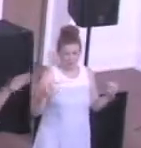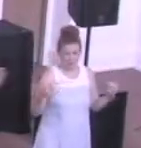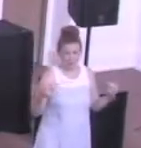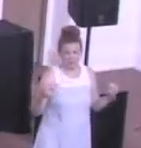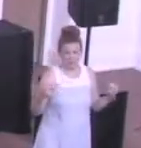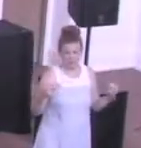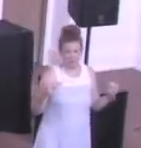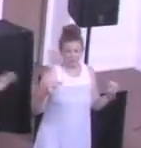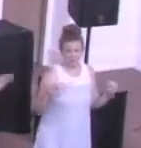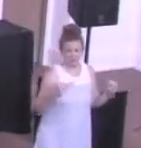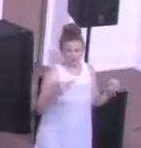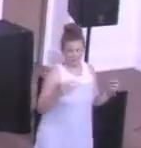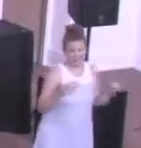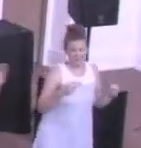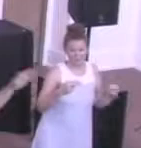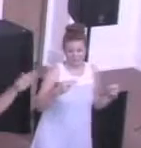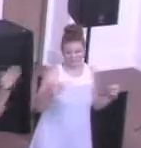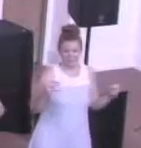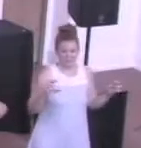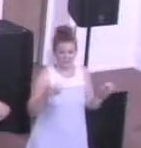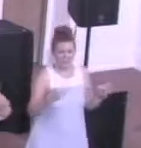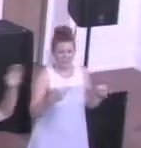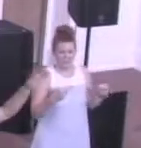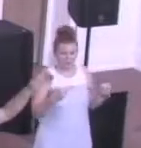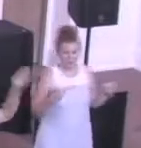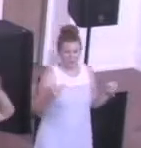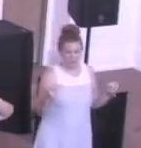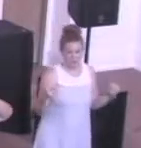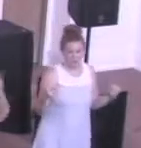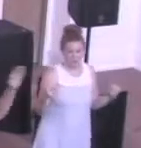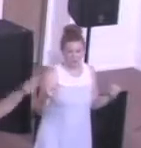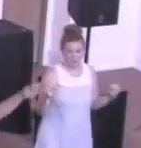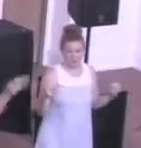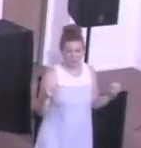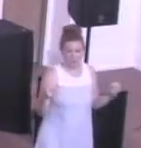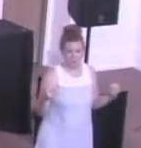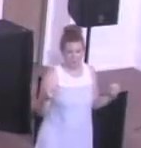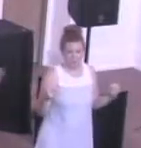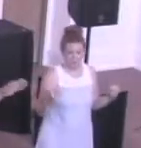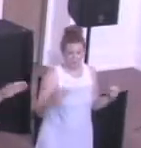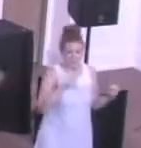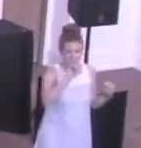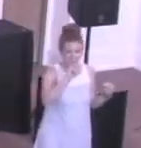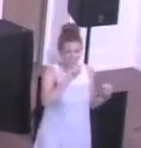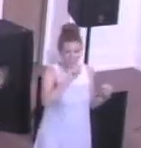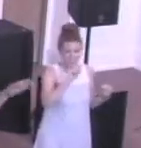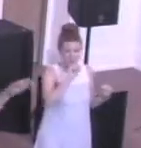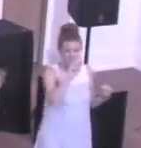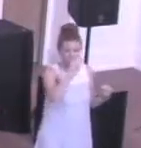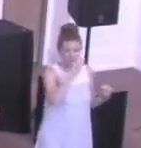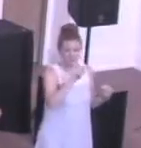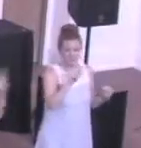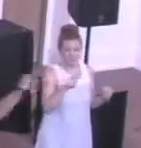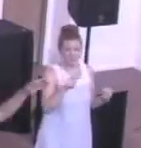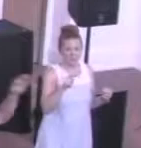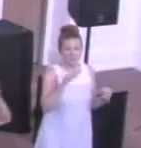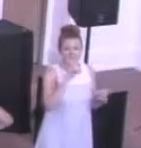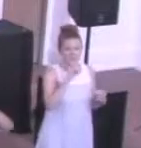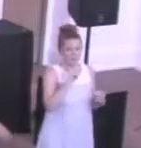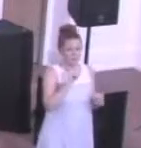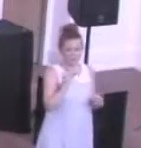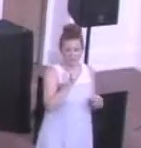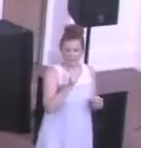All right. Whoa, oh, oh, oh, oh. Can we have the music up, guys? Music, please. Do not